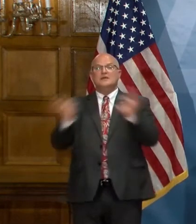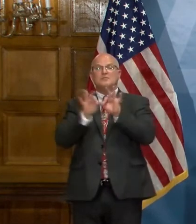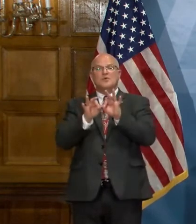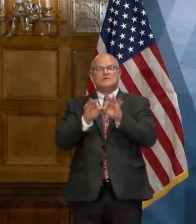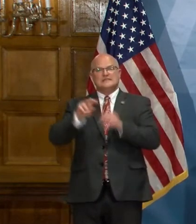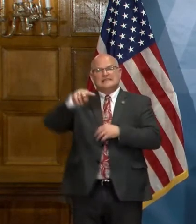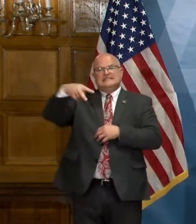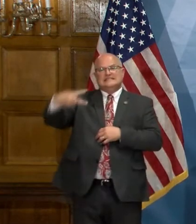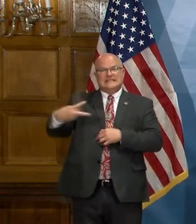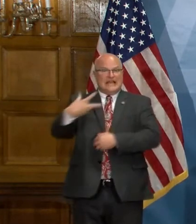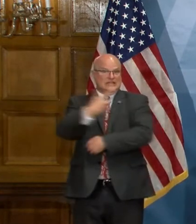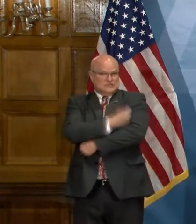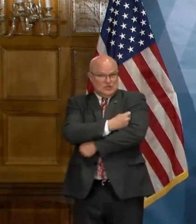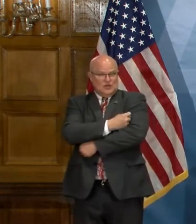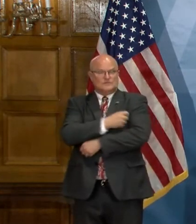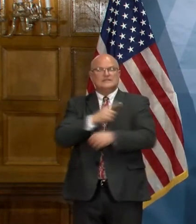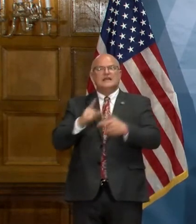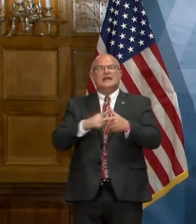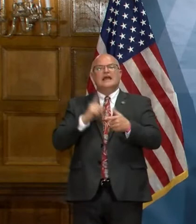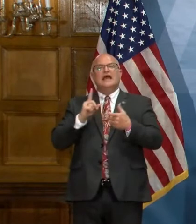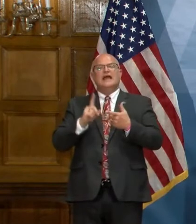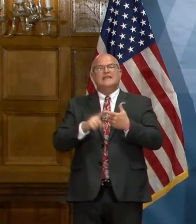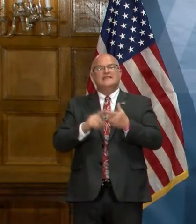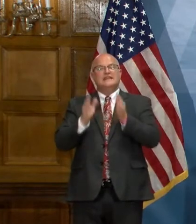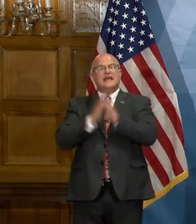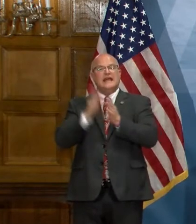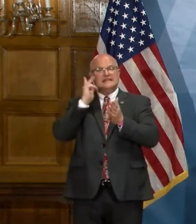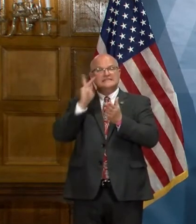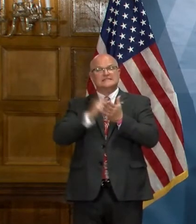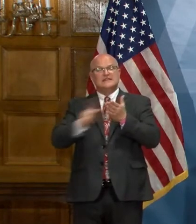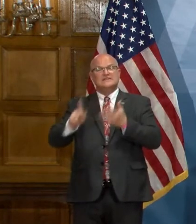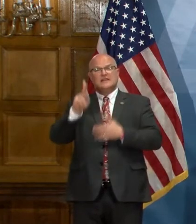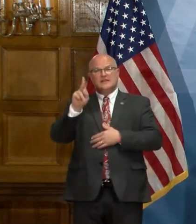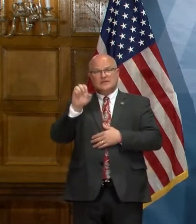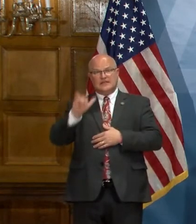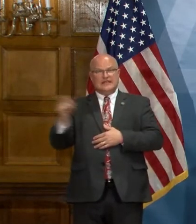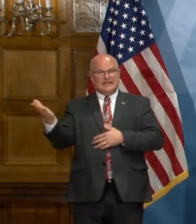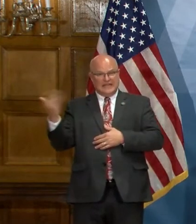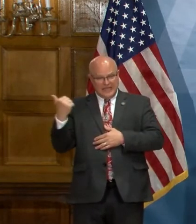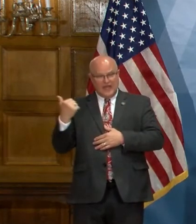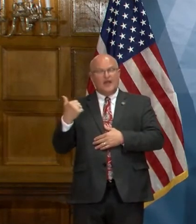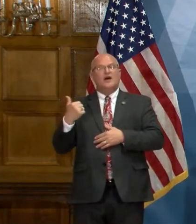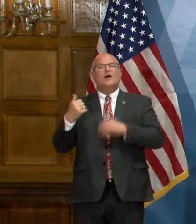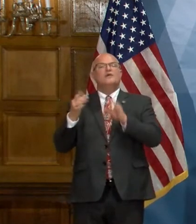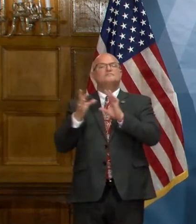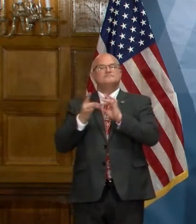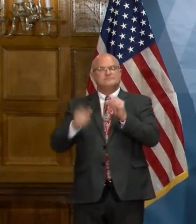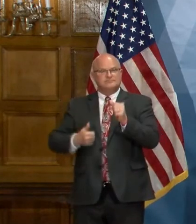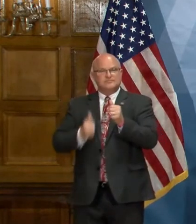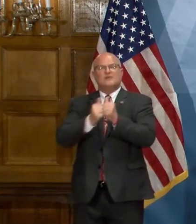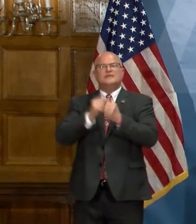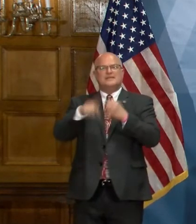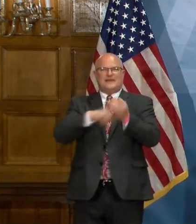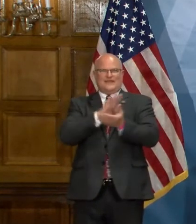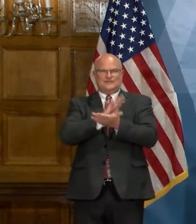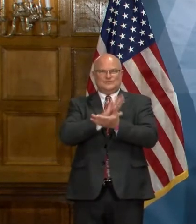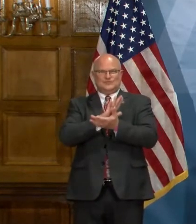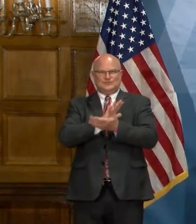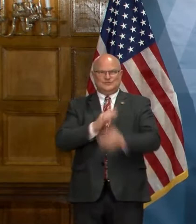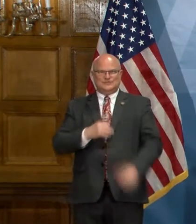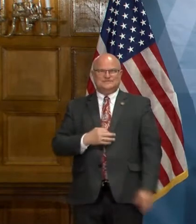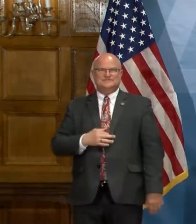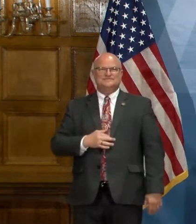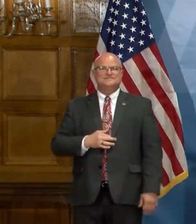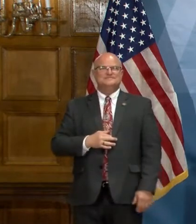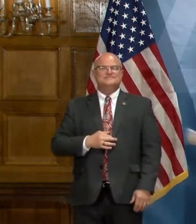of the second dose, and then ask Secretary Key to come and give an update on our schools.